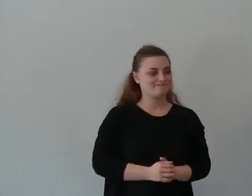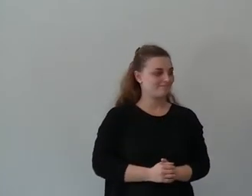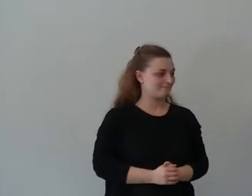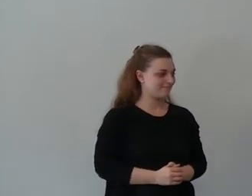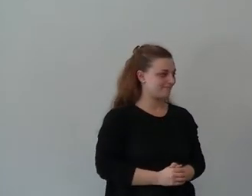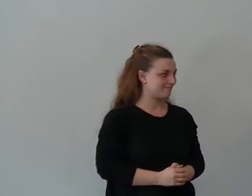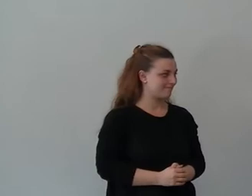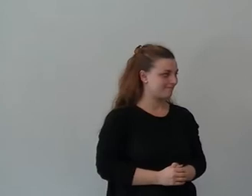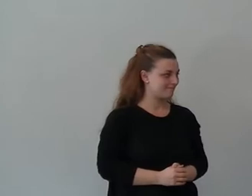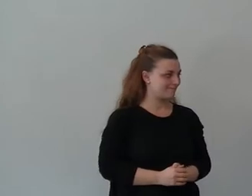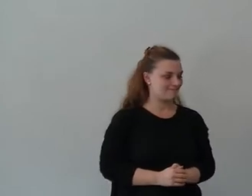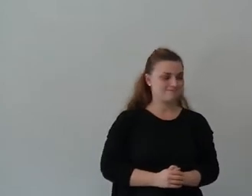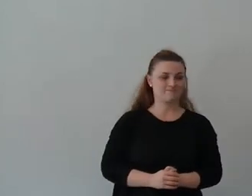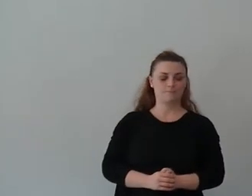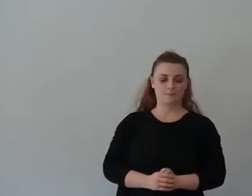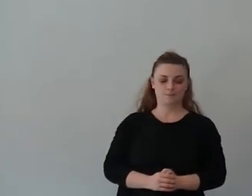Sorry. I need to the whole sentence. All right.